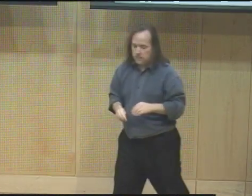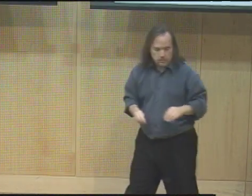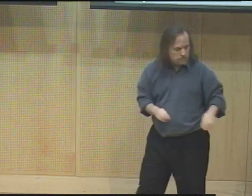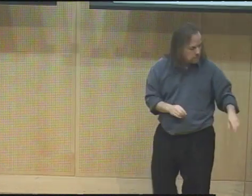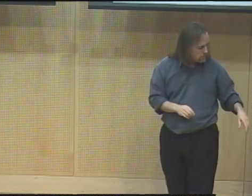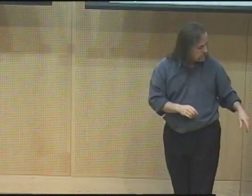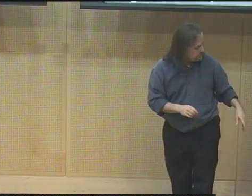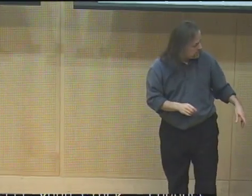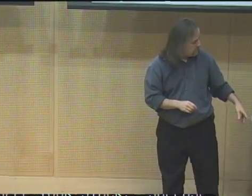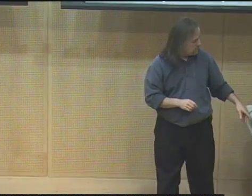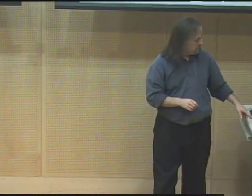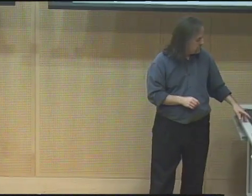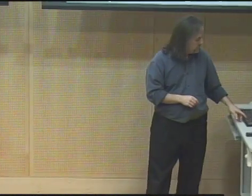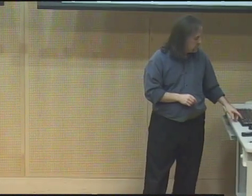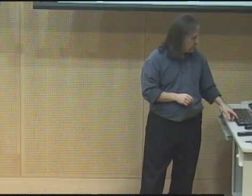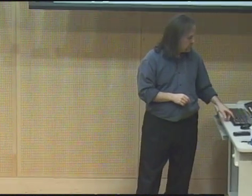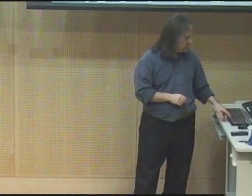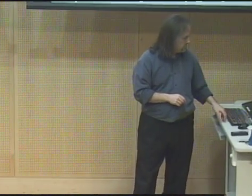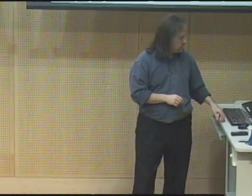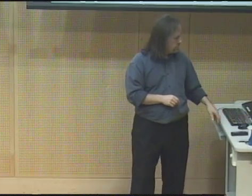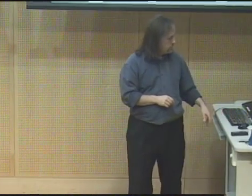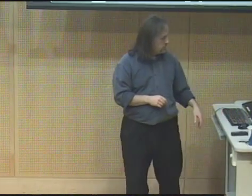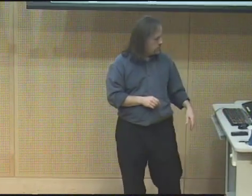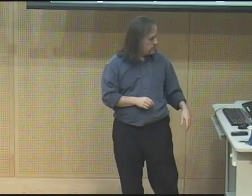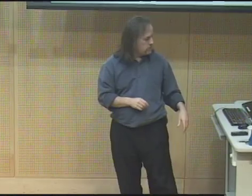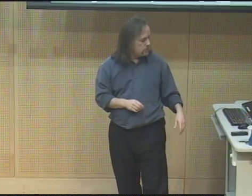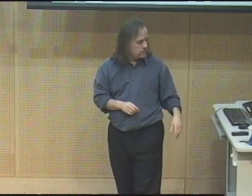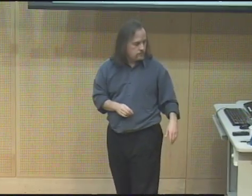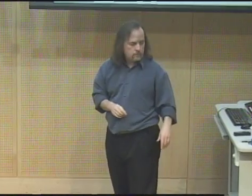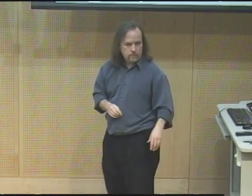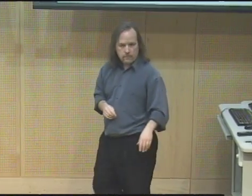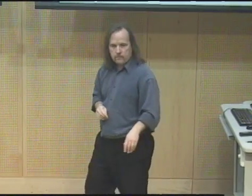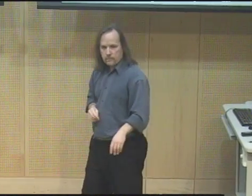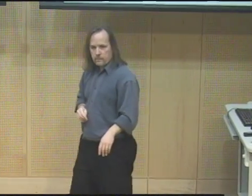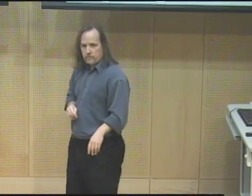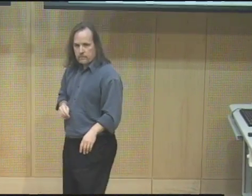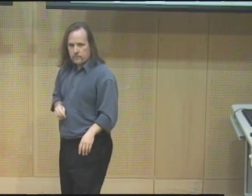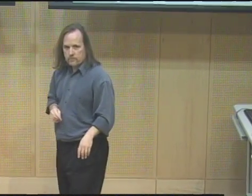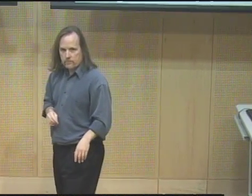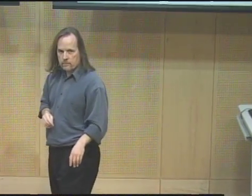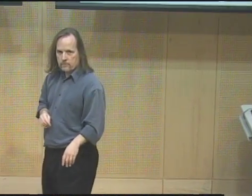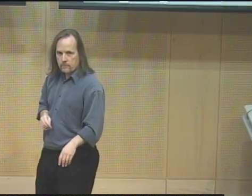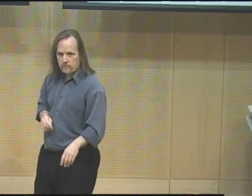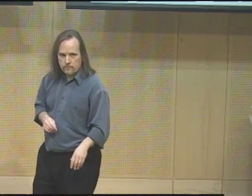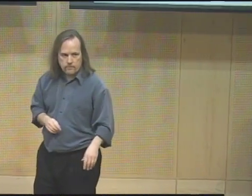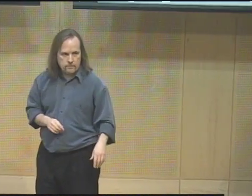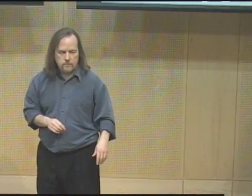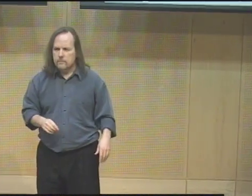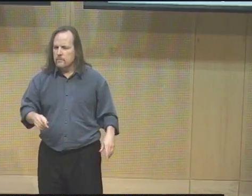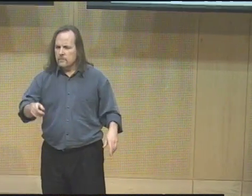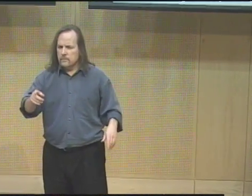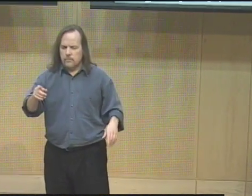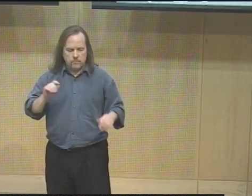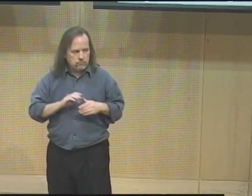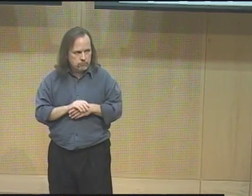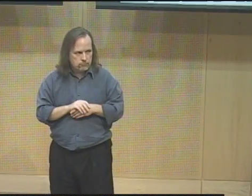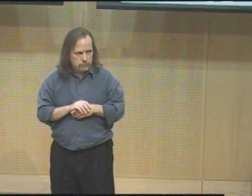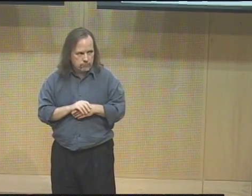broker when you're purchasing your sports tickets. And these brokerage firms act like PayPal when you're buying and selling stock.